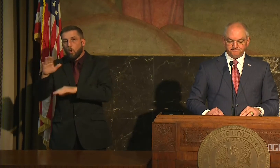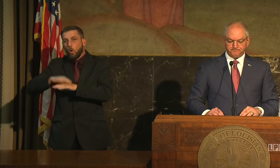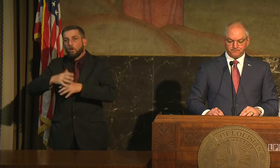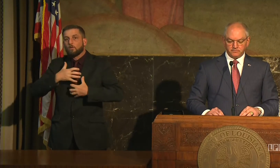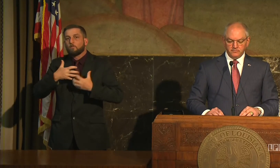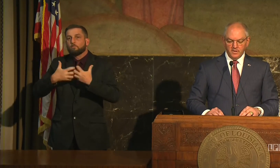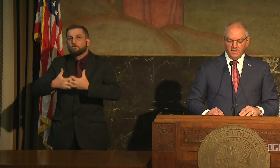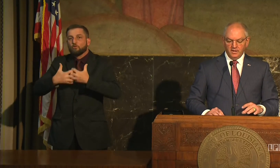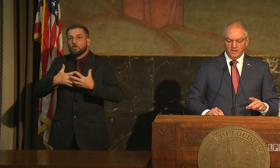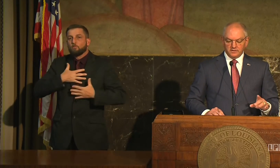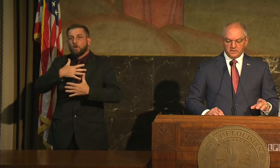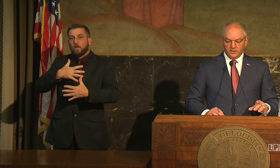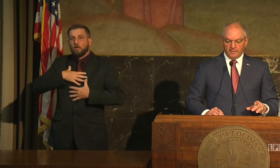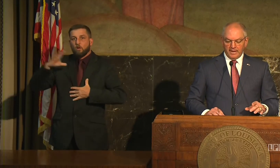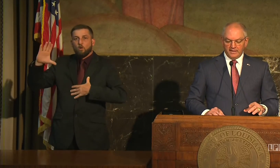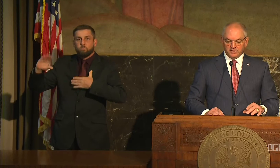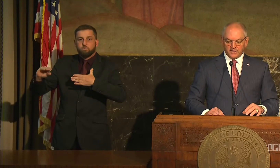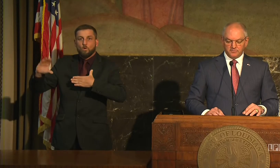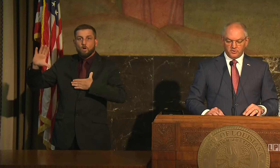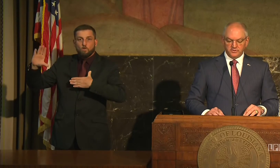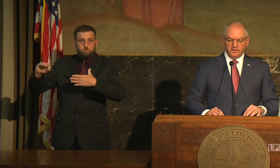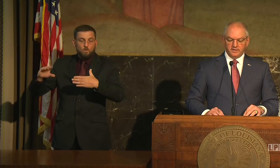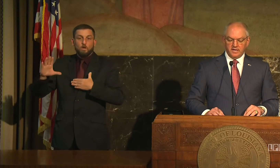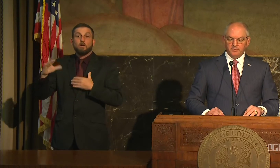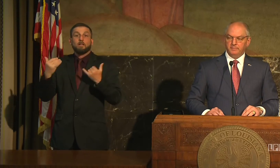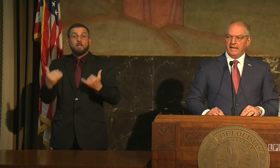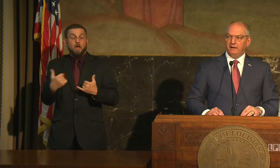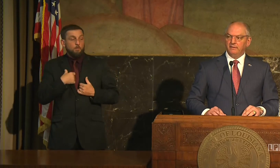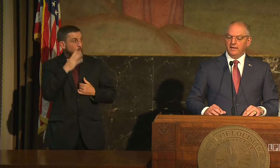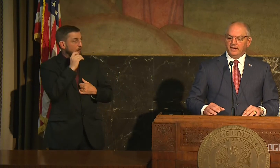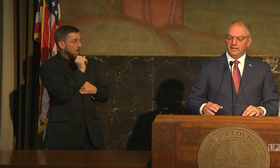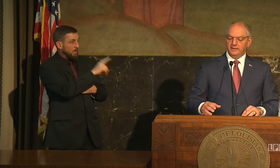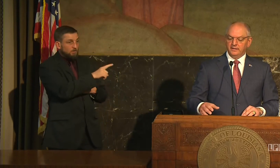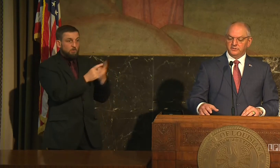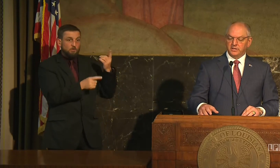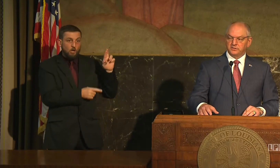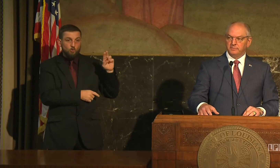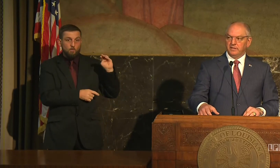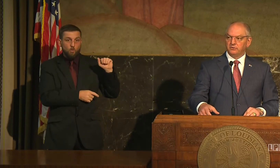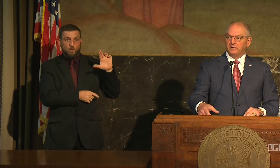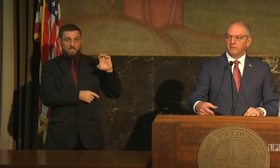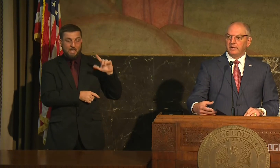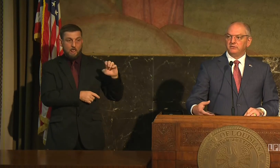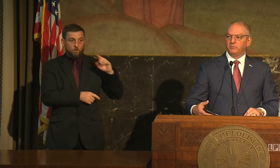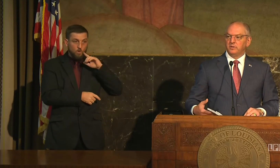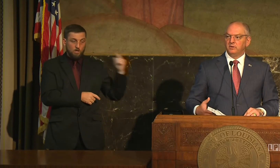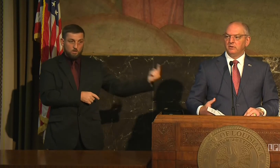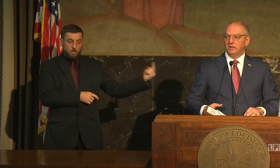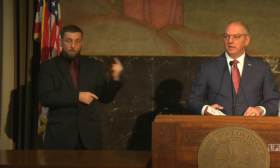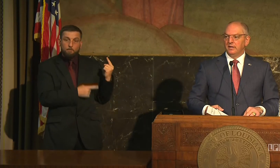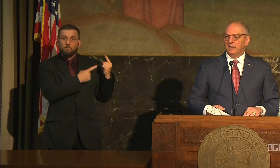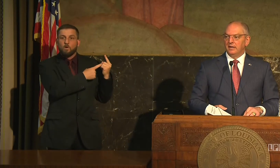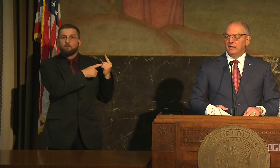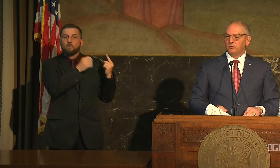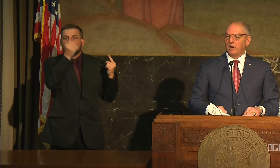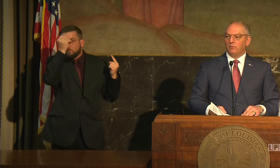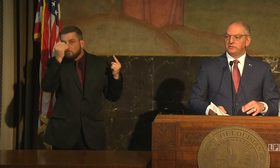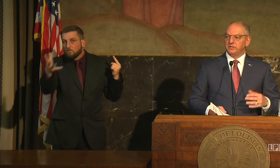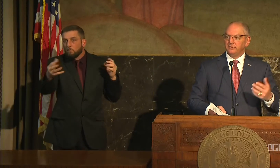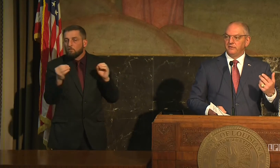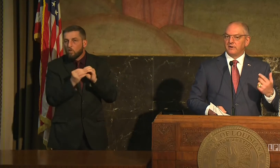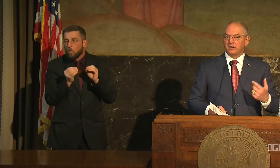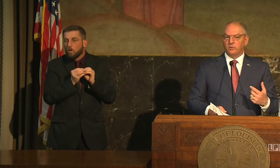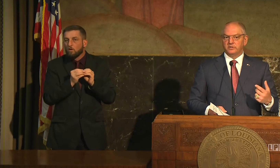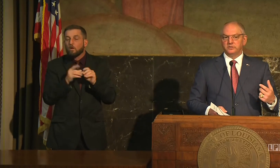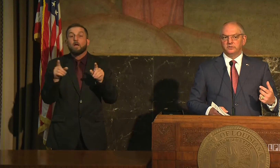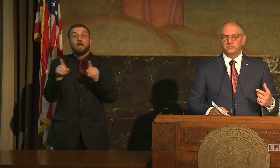ventilators. So I'm going to ask Dr. Marcel to come up now and share some additional information with you. As we always